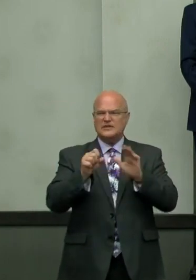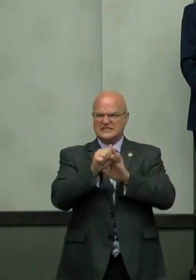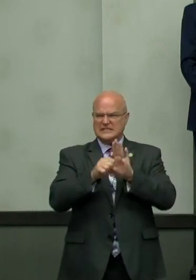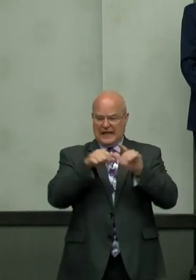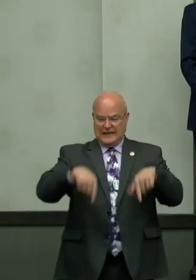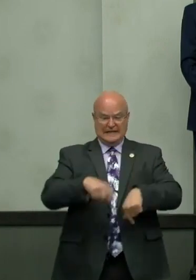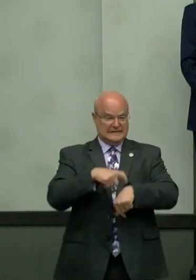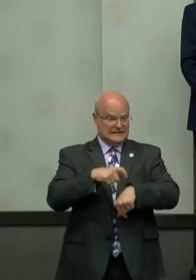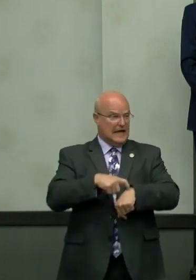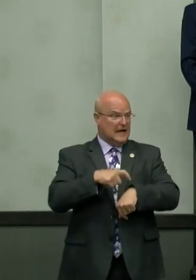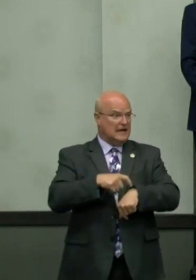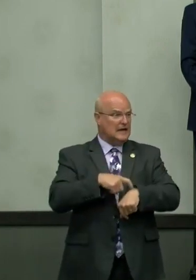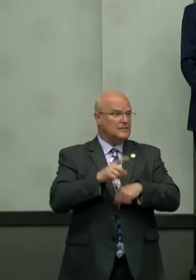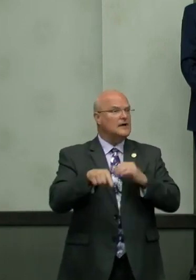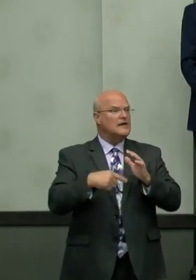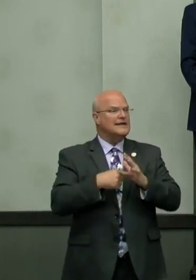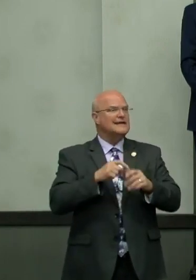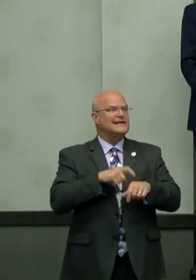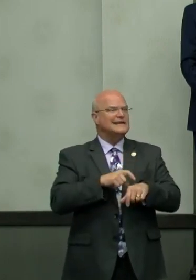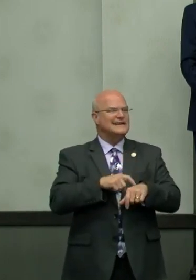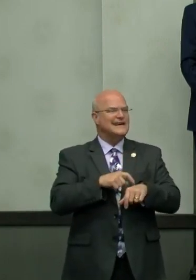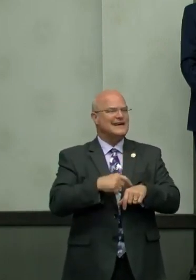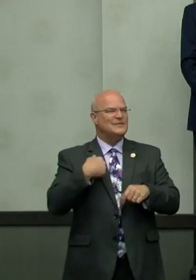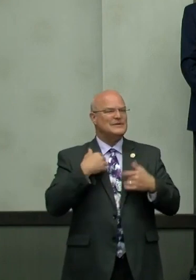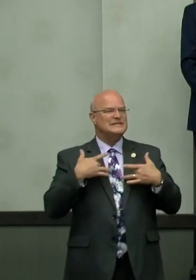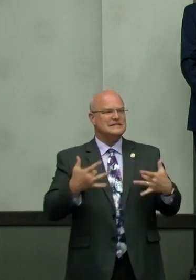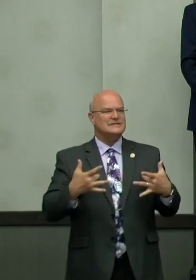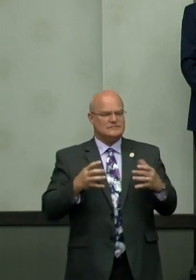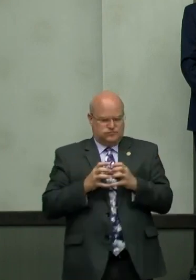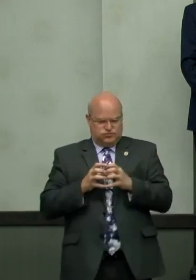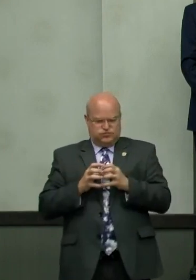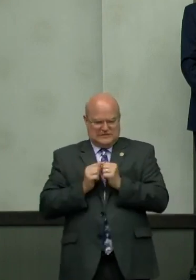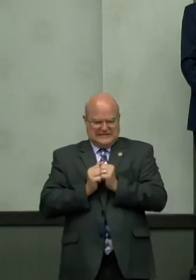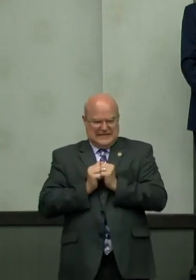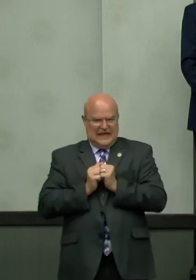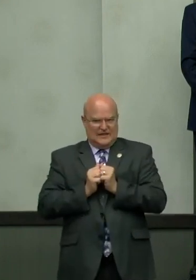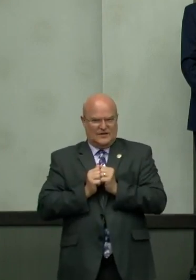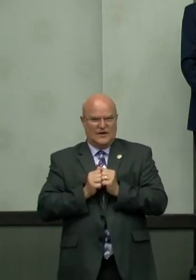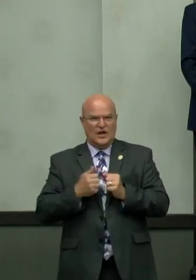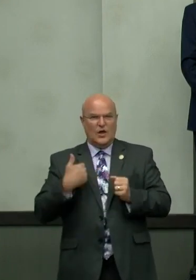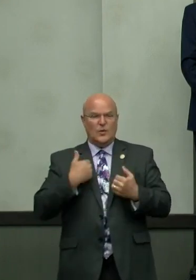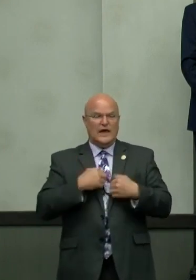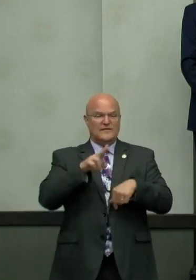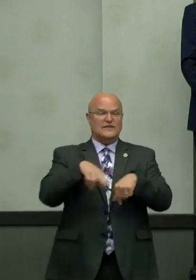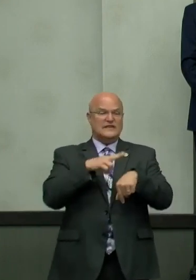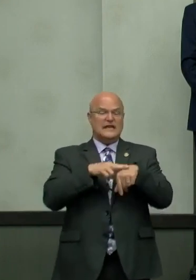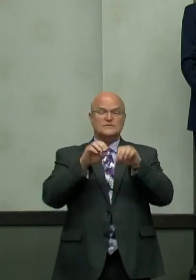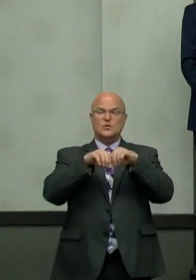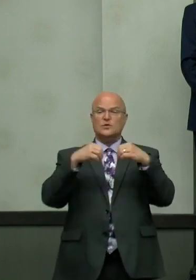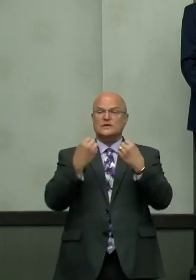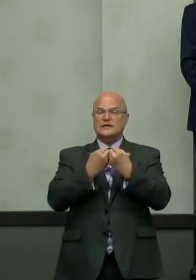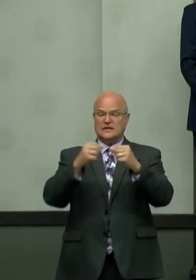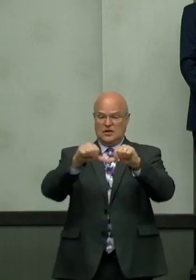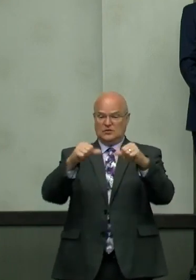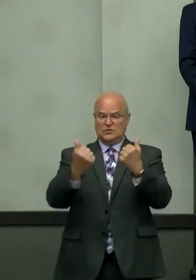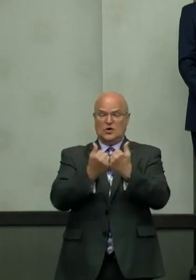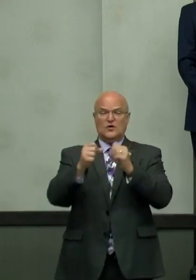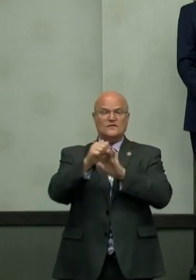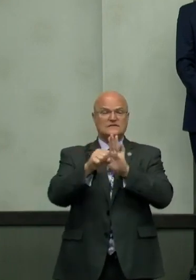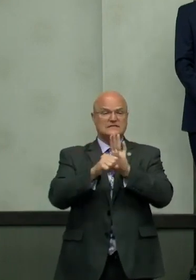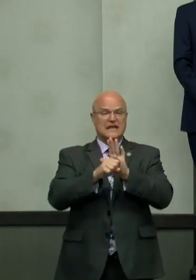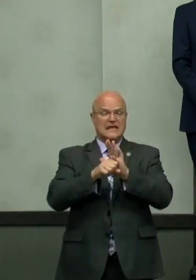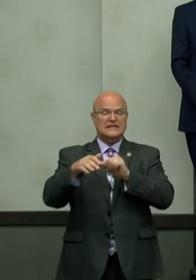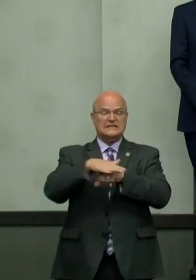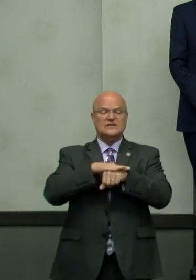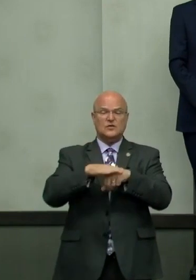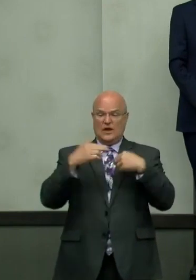this time. This is a time where we tend to kind of huddle together. We have a national organization, the Association of State and Territorial